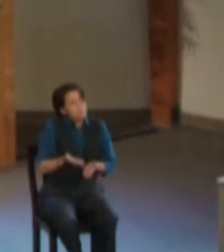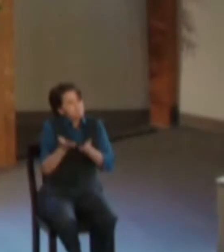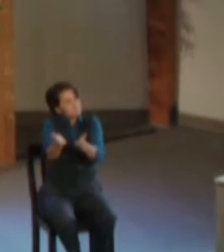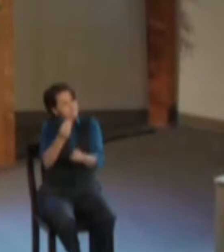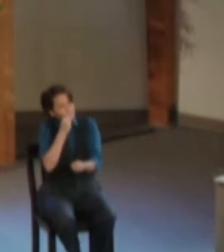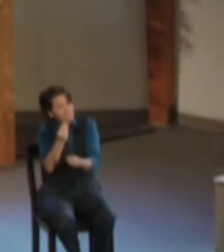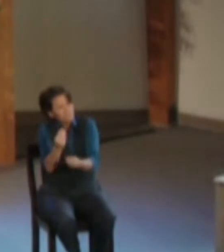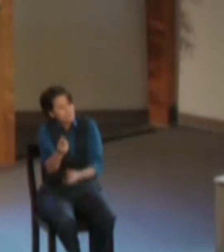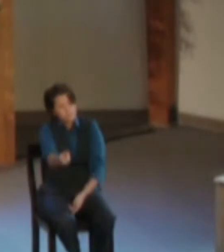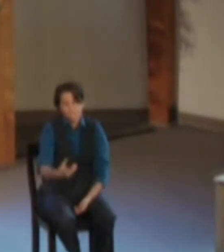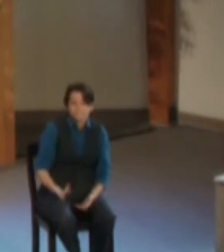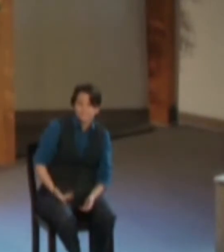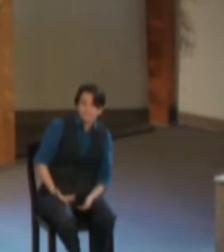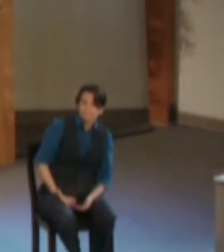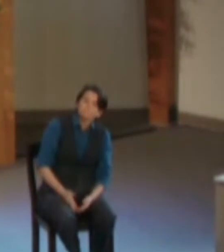All of that, my friends,